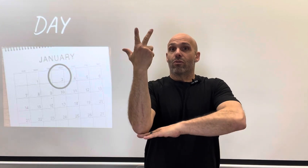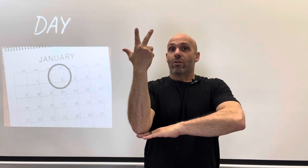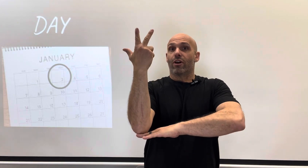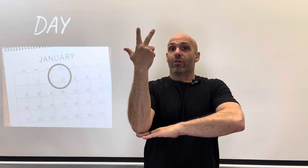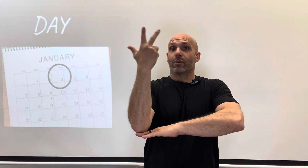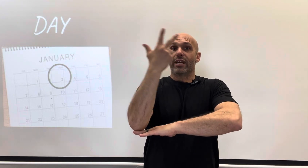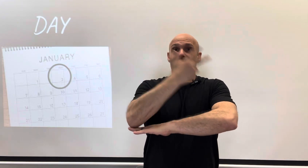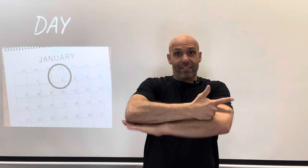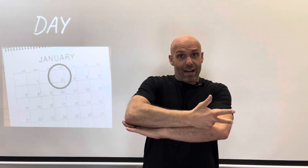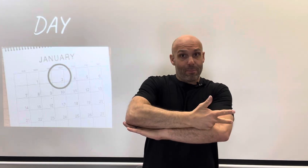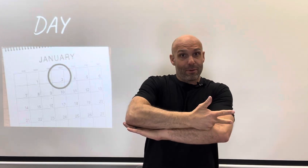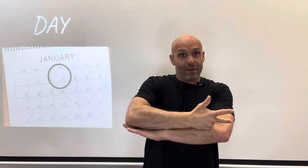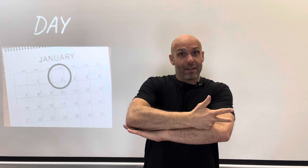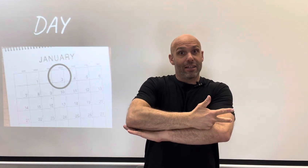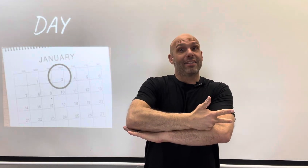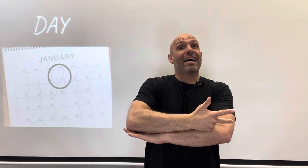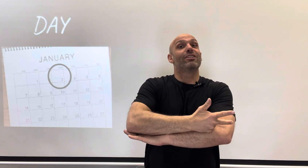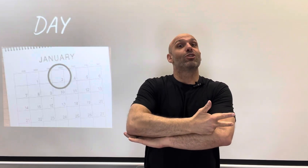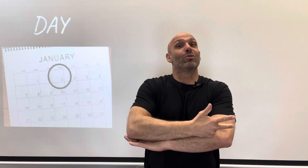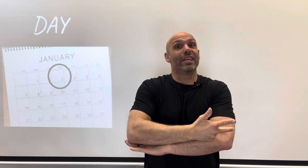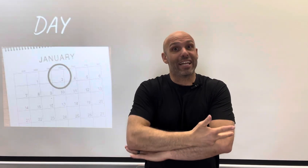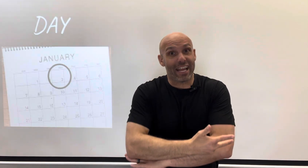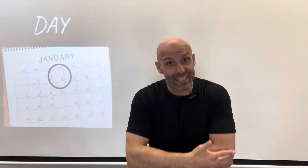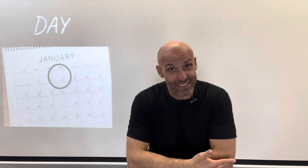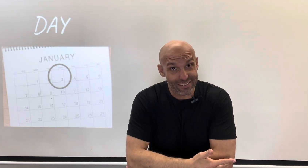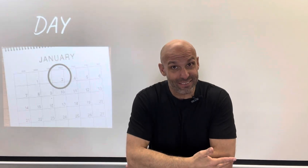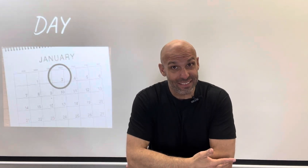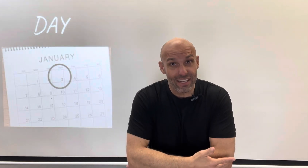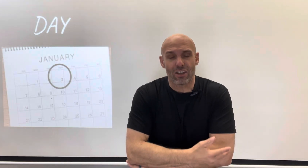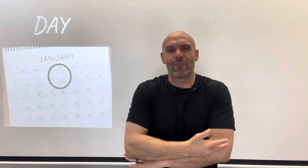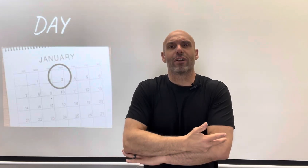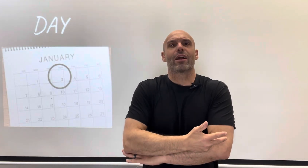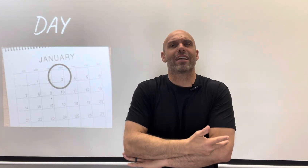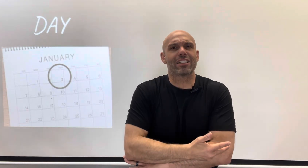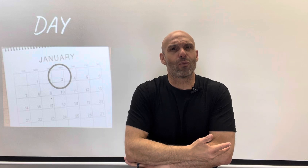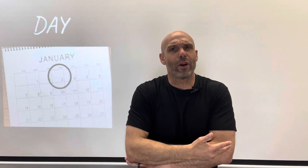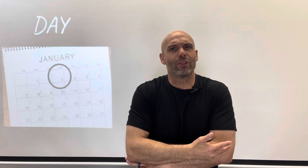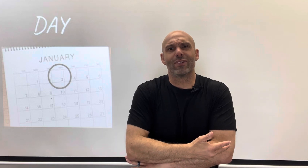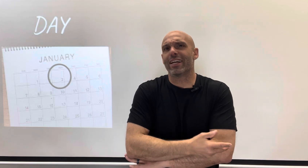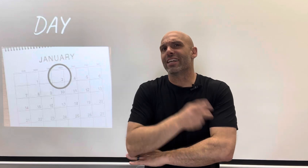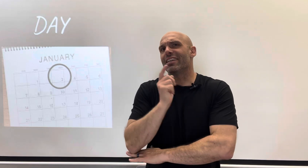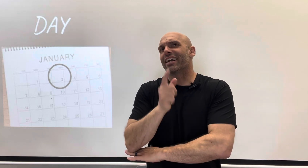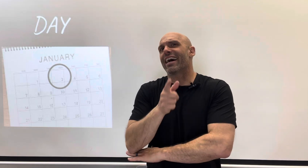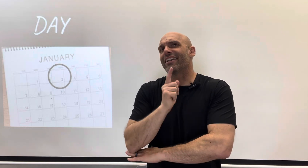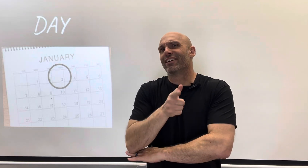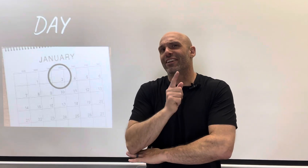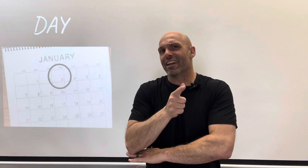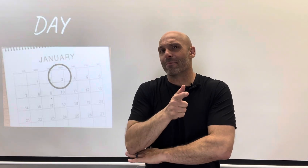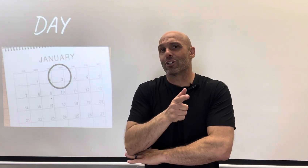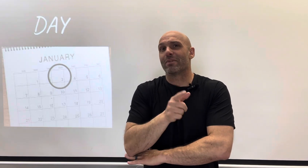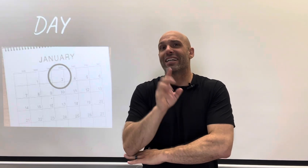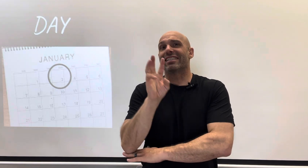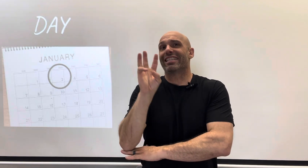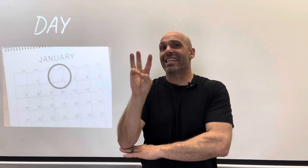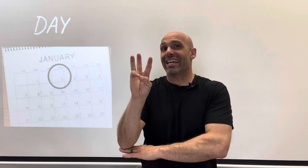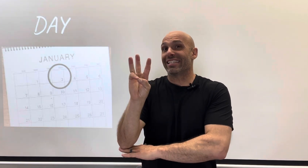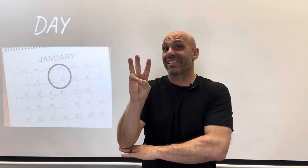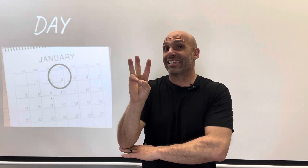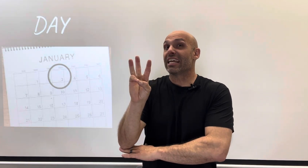a 3 on top, that is 3 days. Now, if you're like, that's a weird 3, you got to learn your numbers because this is